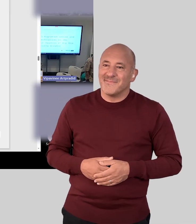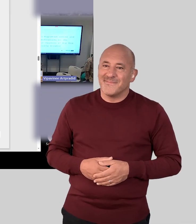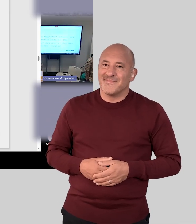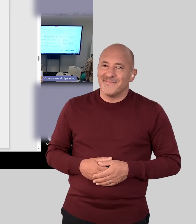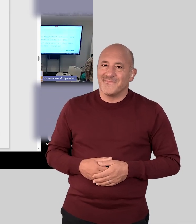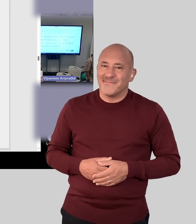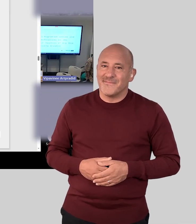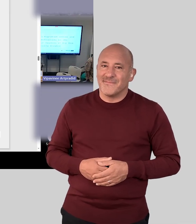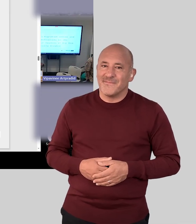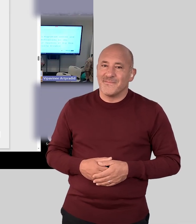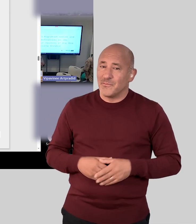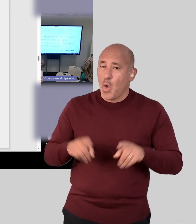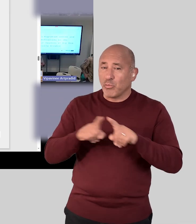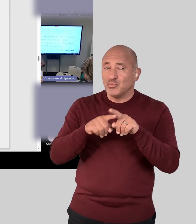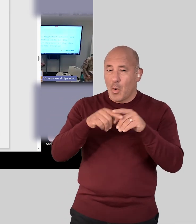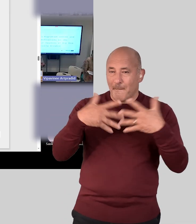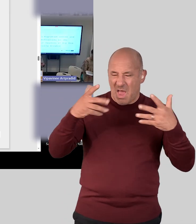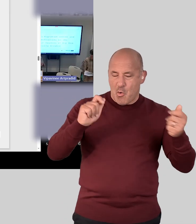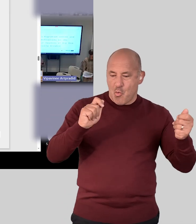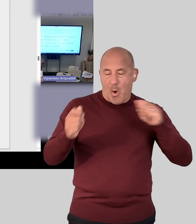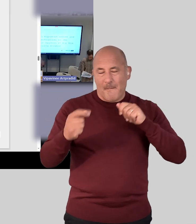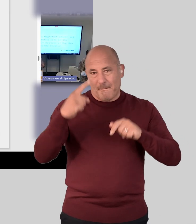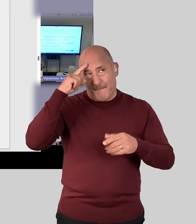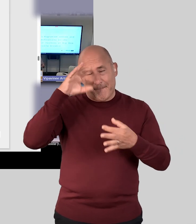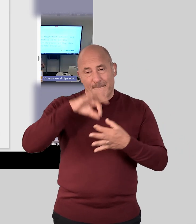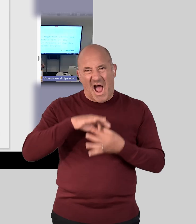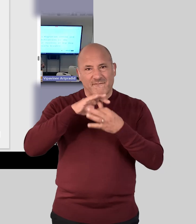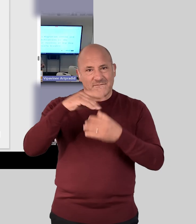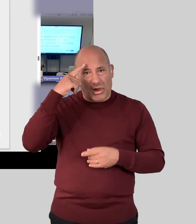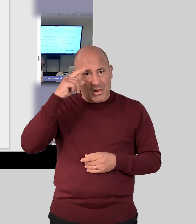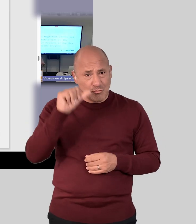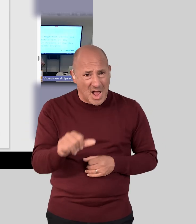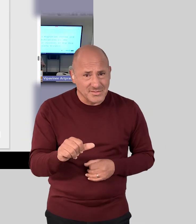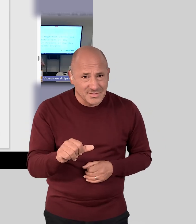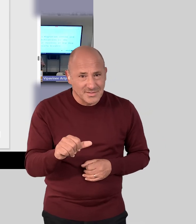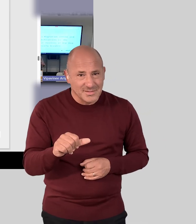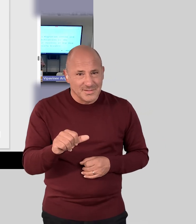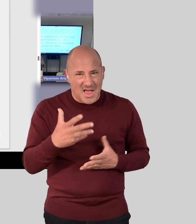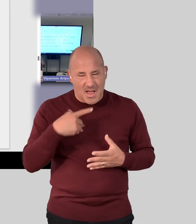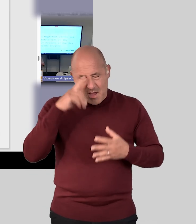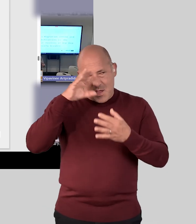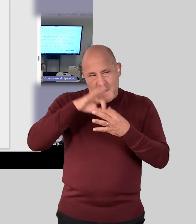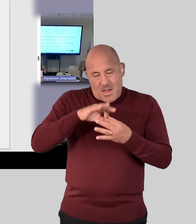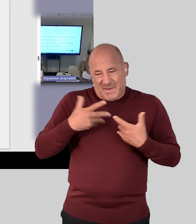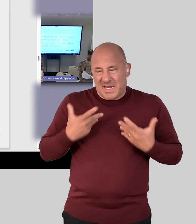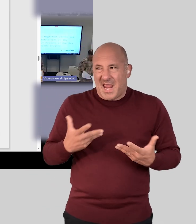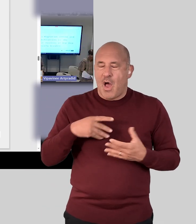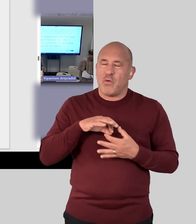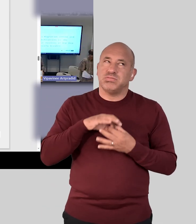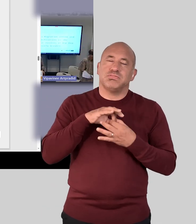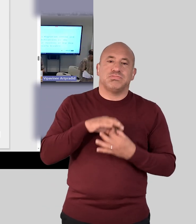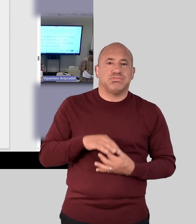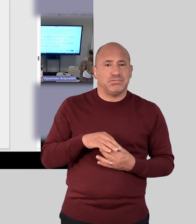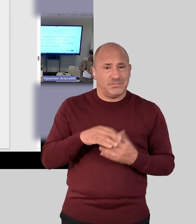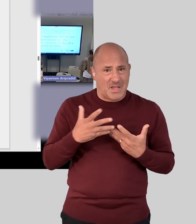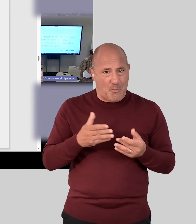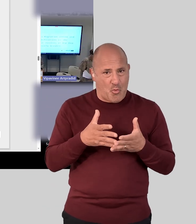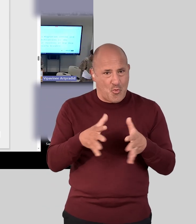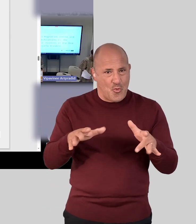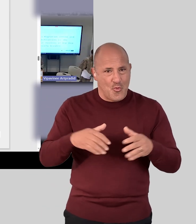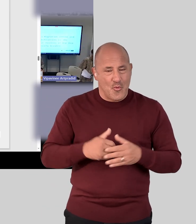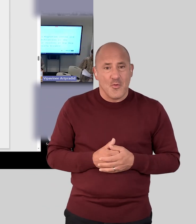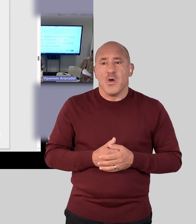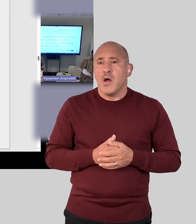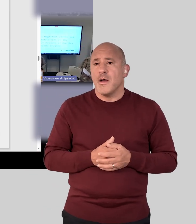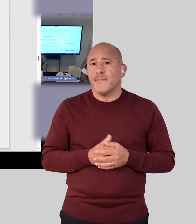general. And there's that big pull towards mindfulness, isn't there? And being in the moment. And, yeah.